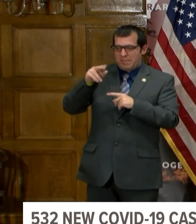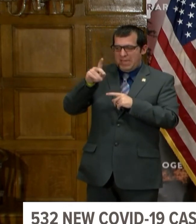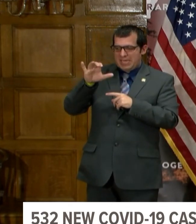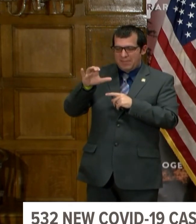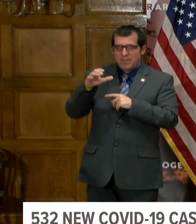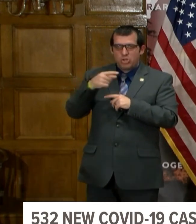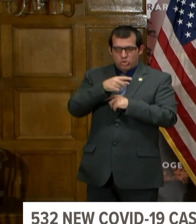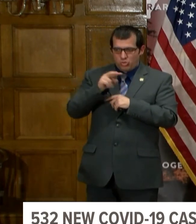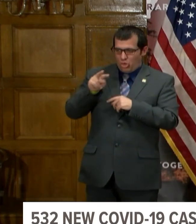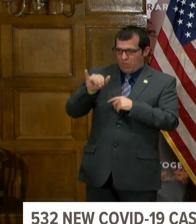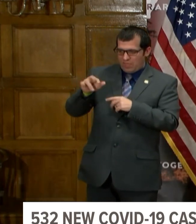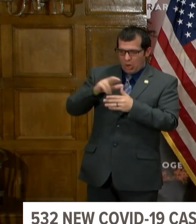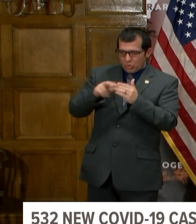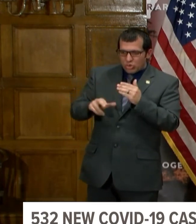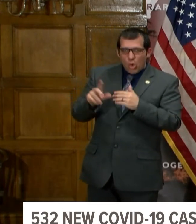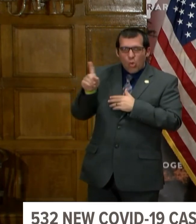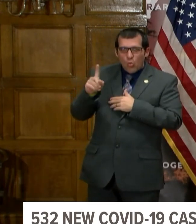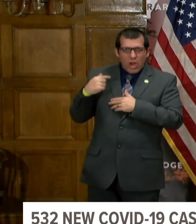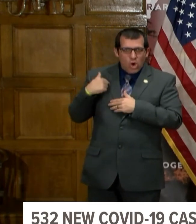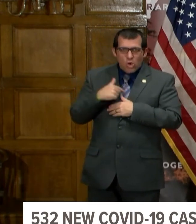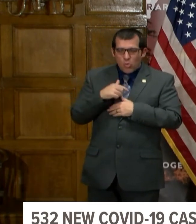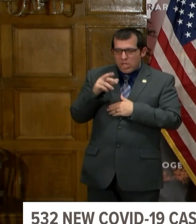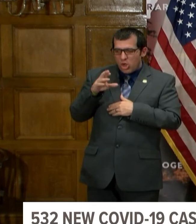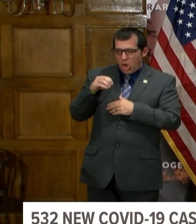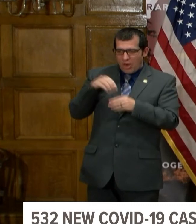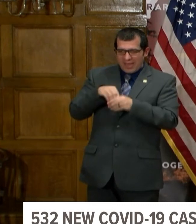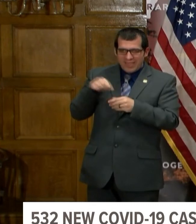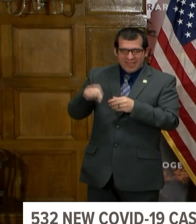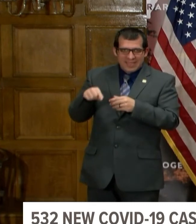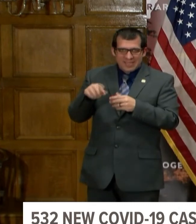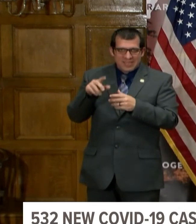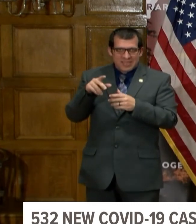results, where do you think we are in this state?